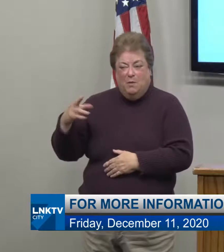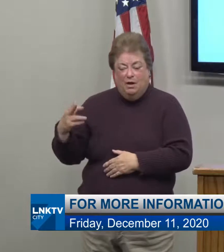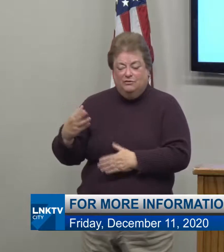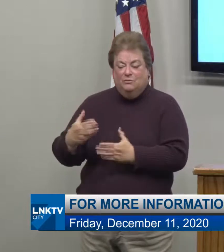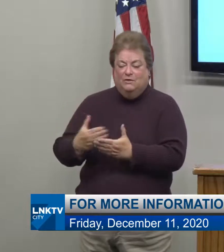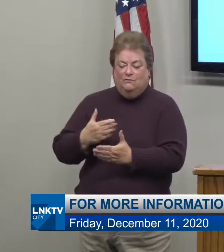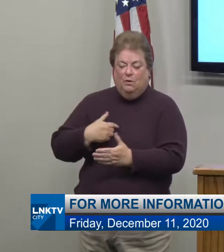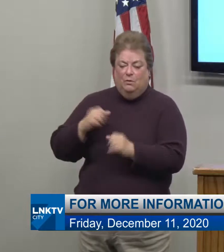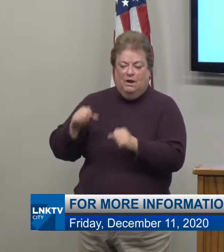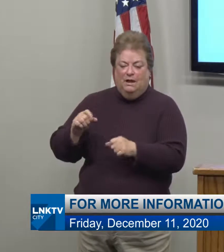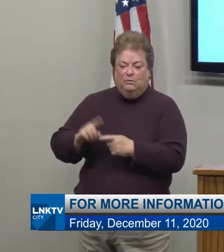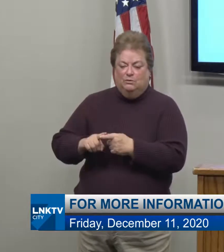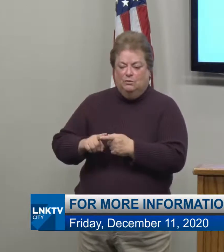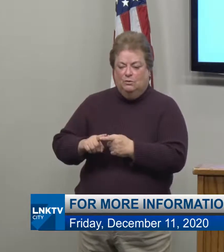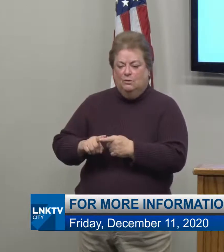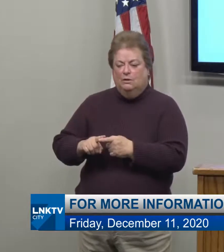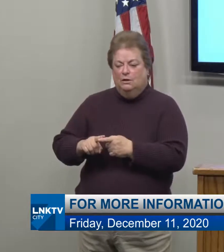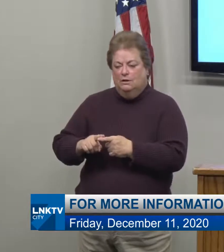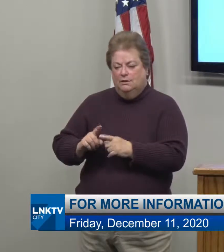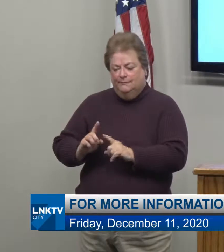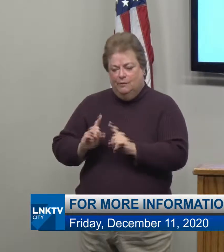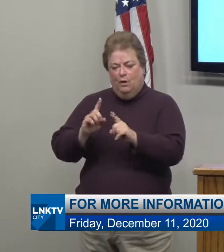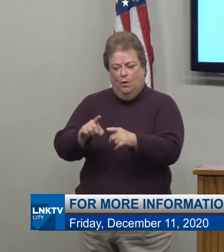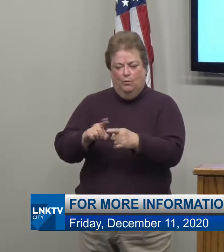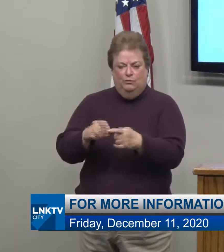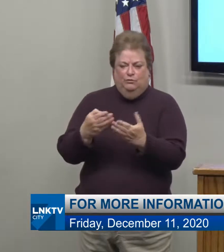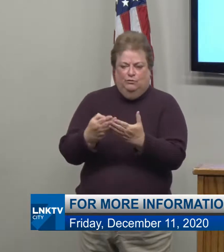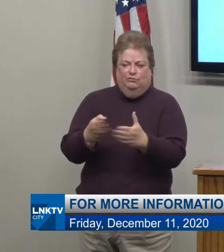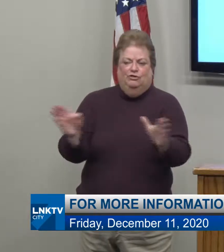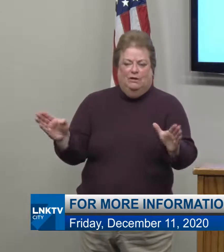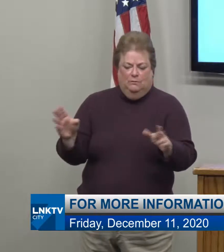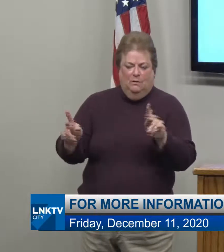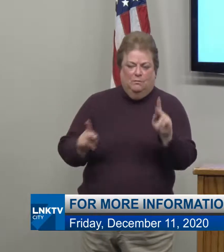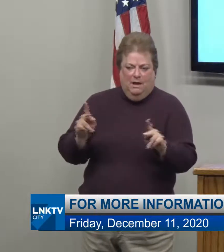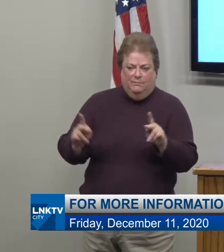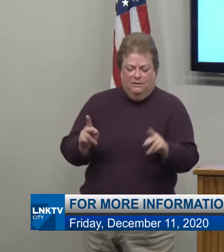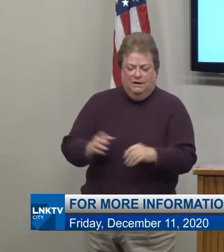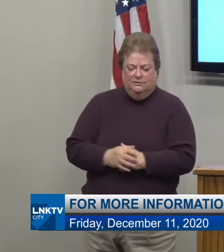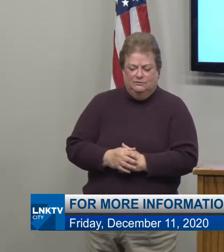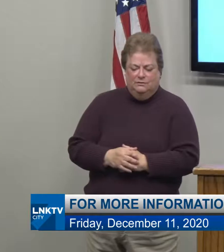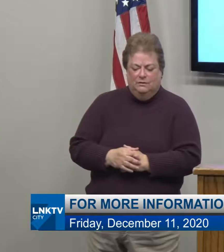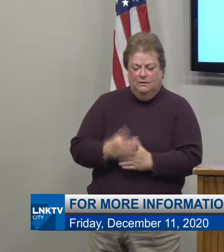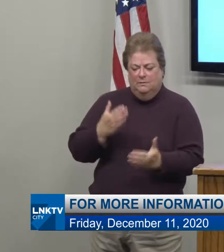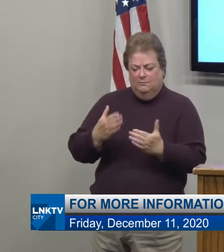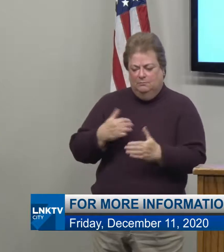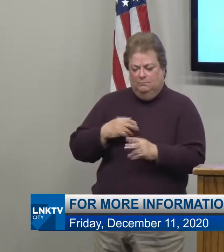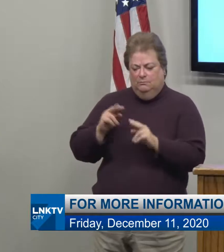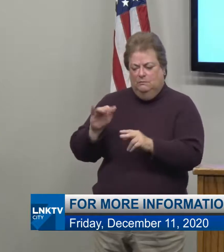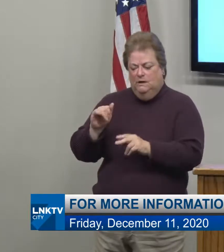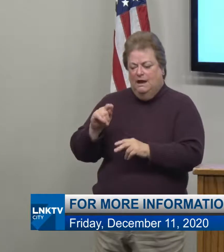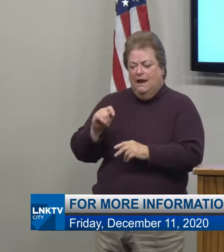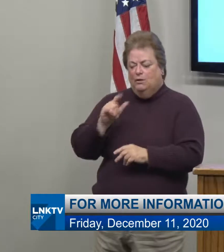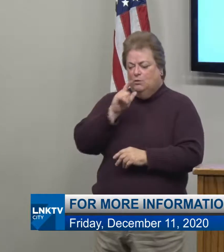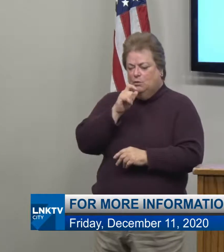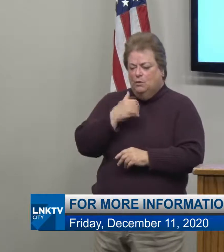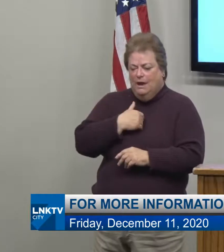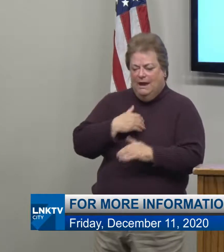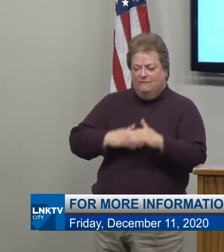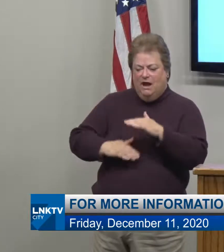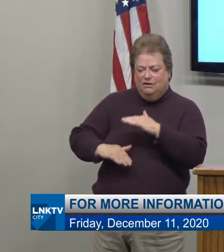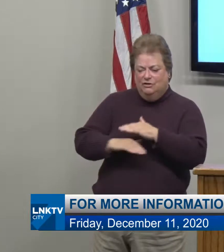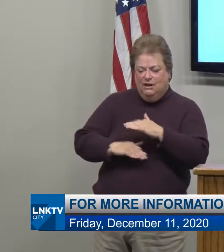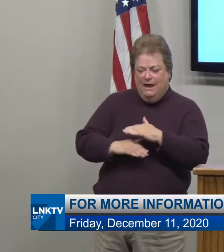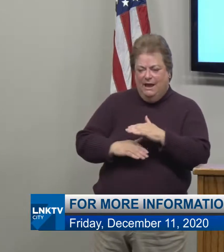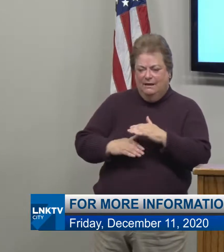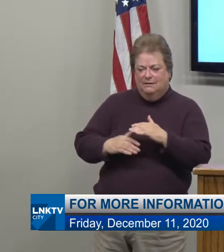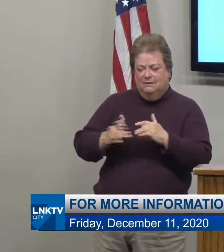before we're able to go out into the general population, because we will be looking at those with underlying health conditions as